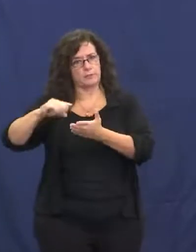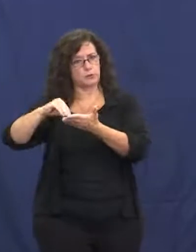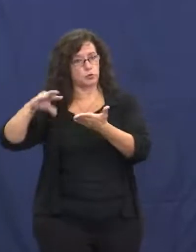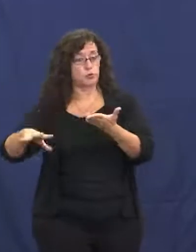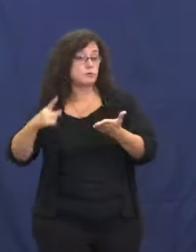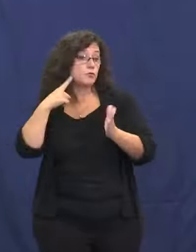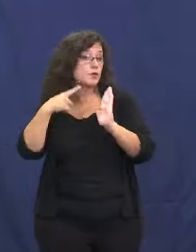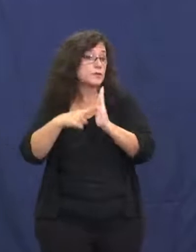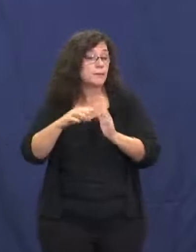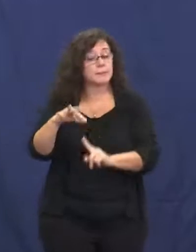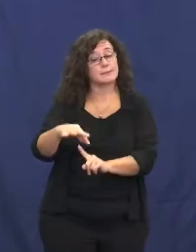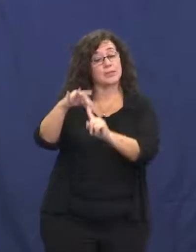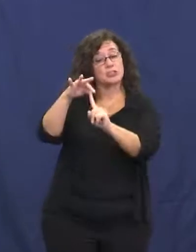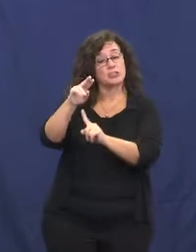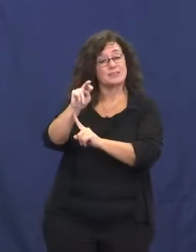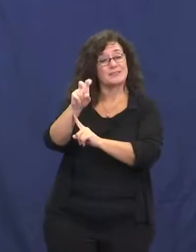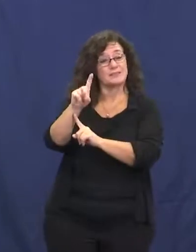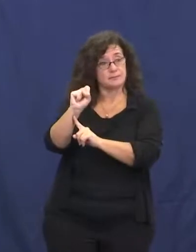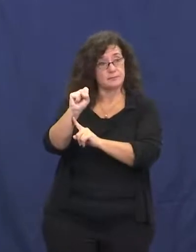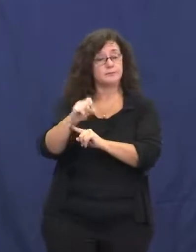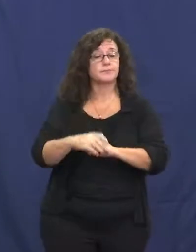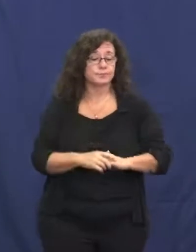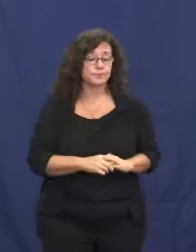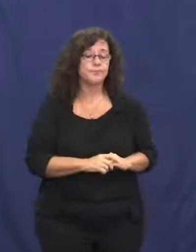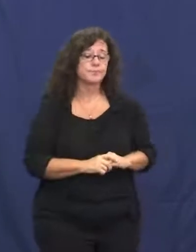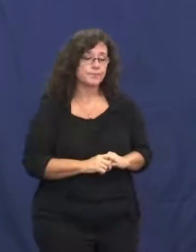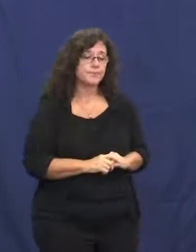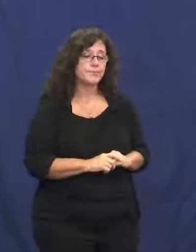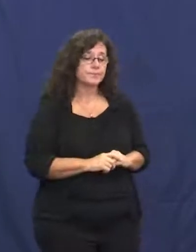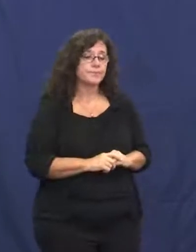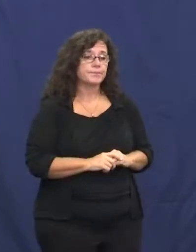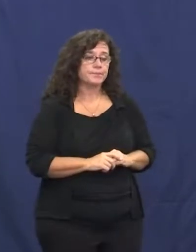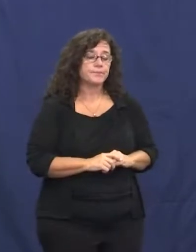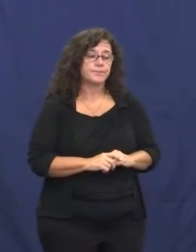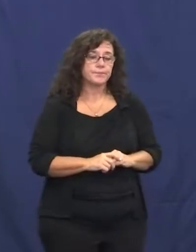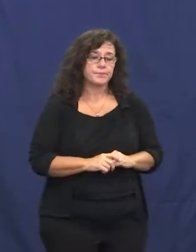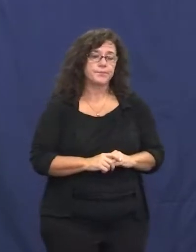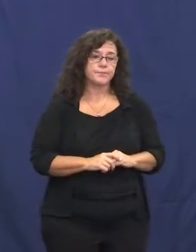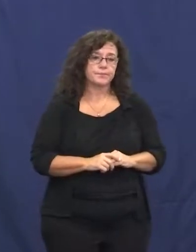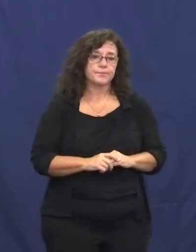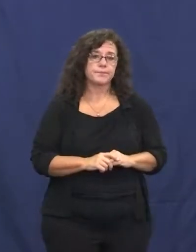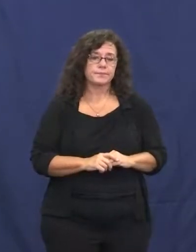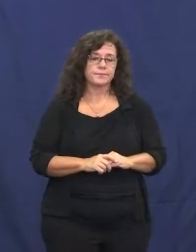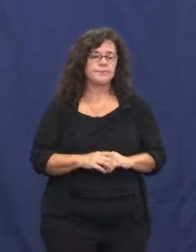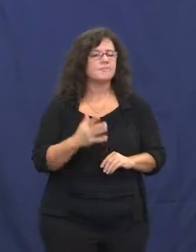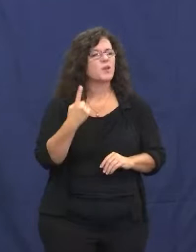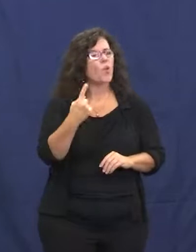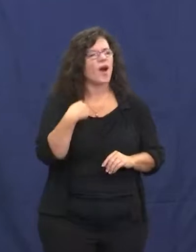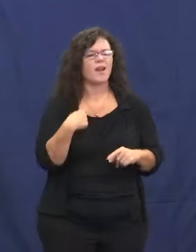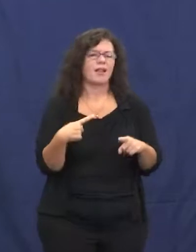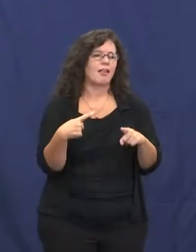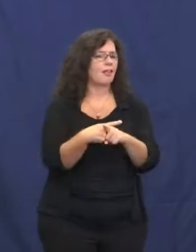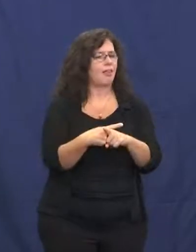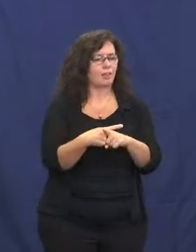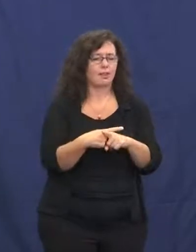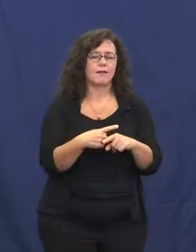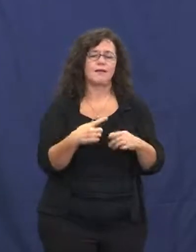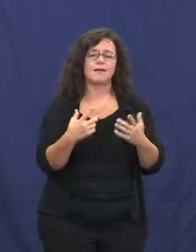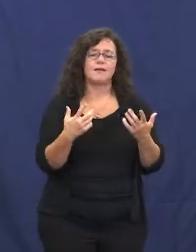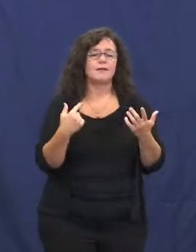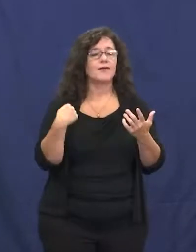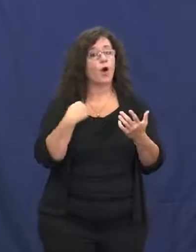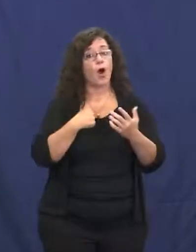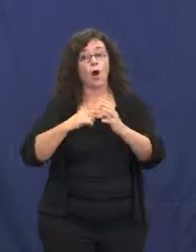The dilemma that we experience is our most vulnerable students, students of poverty,